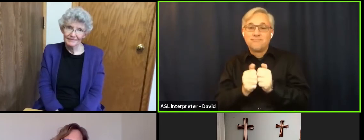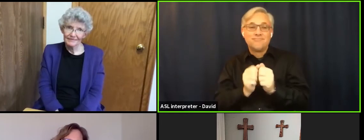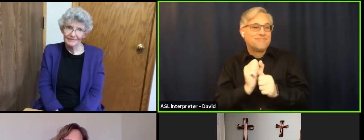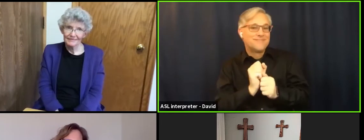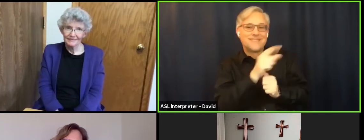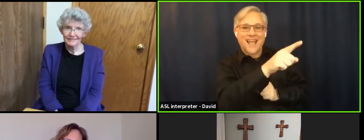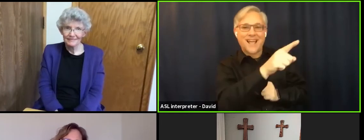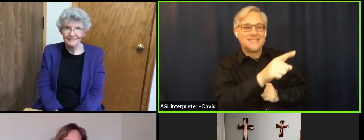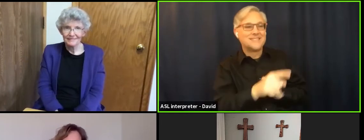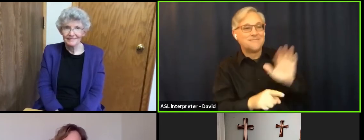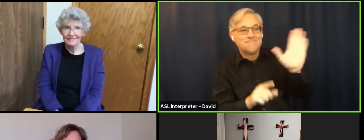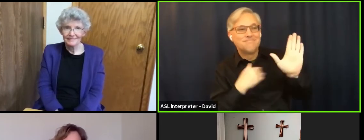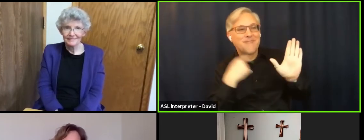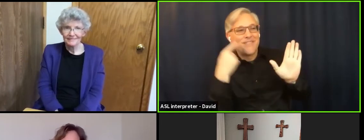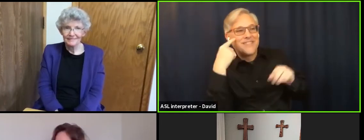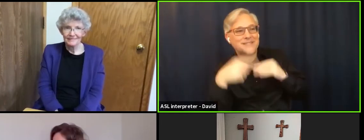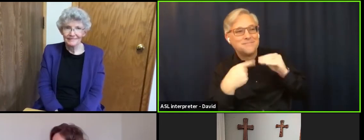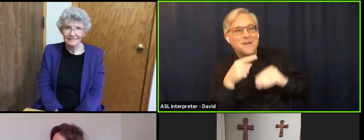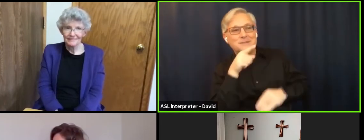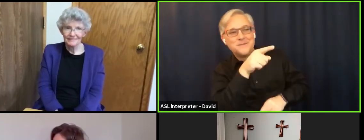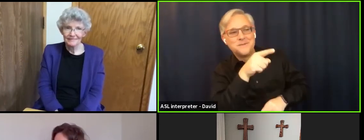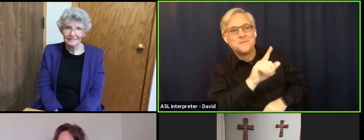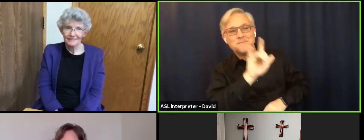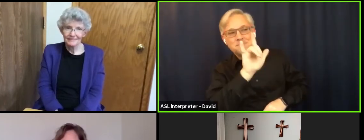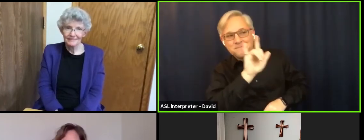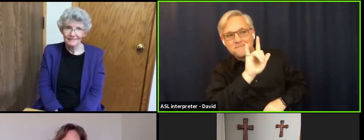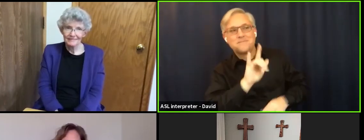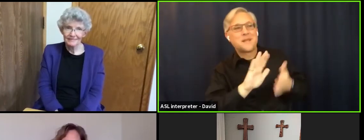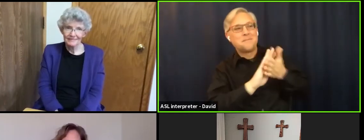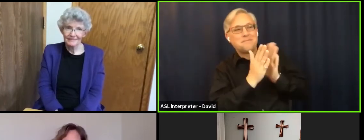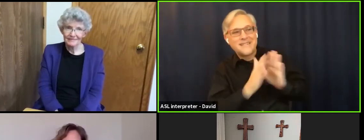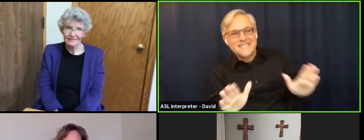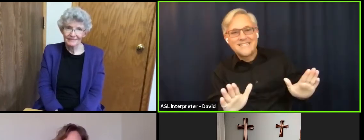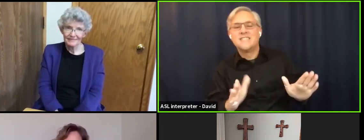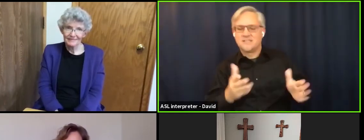of God with one another at this time.